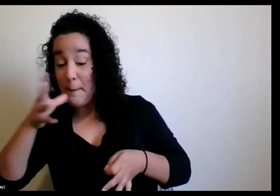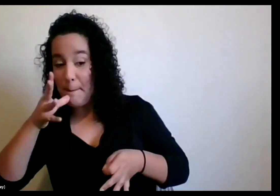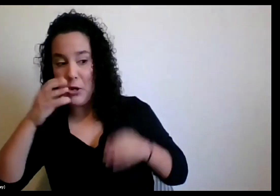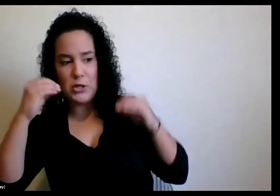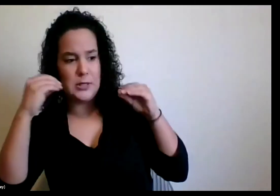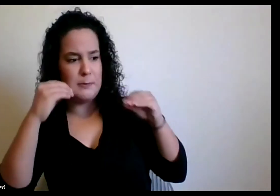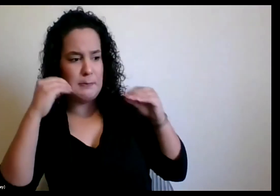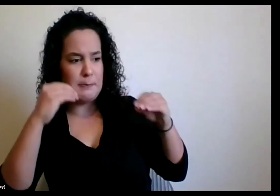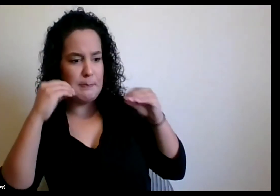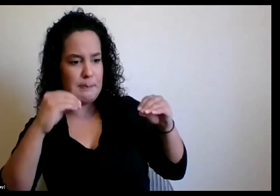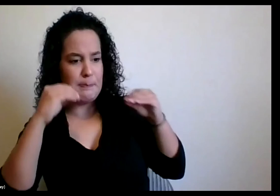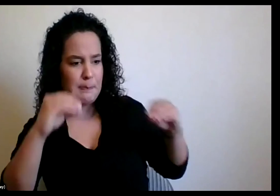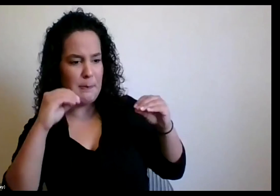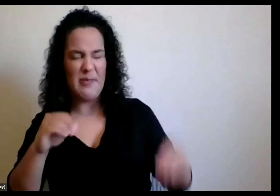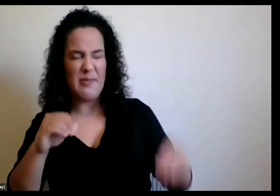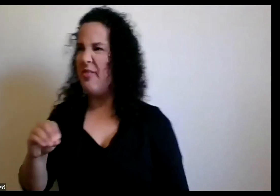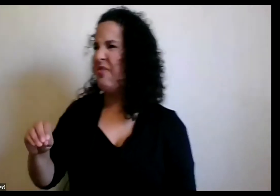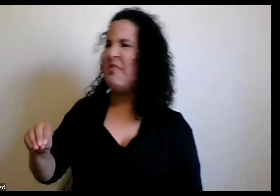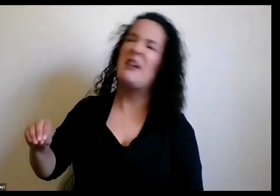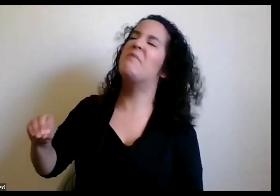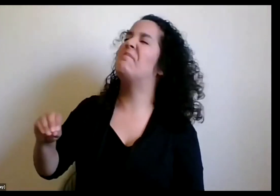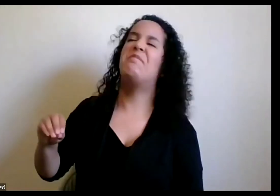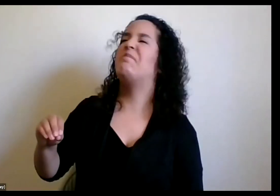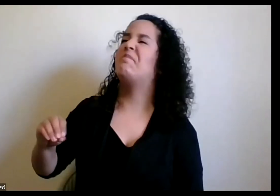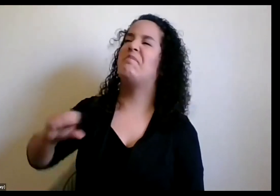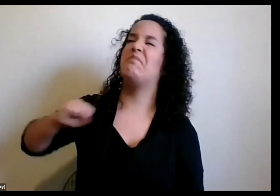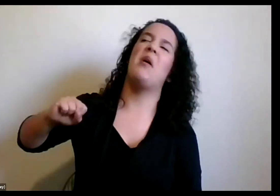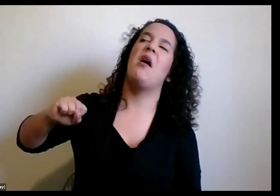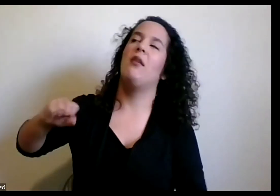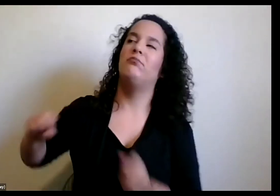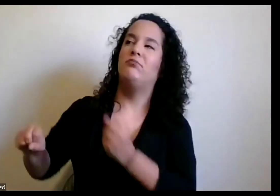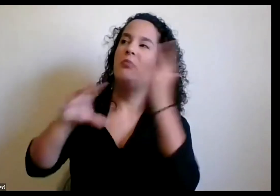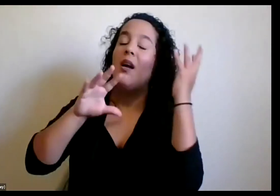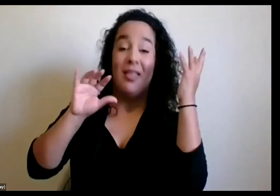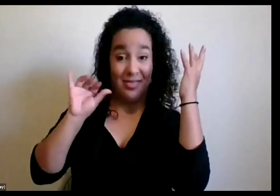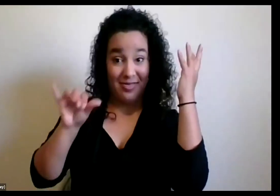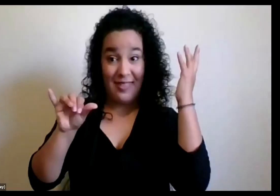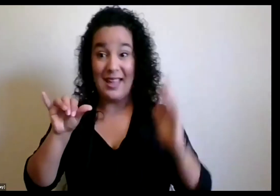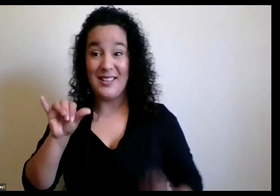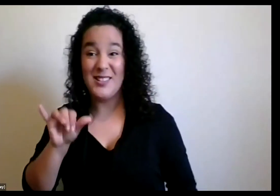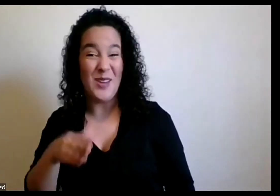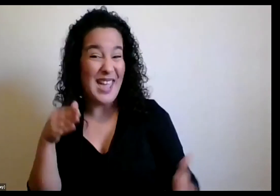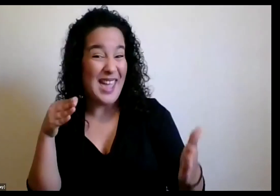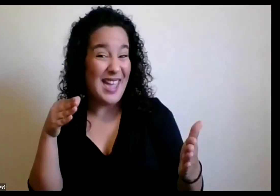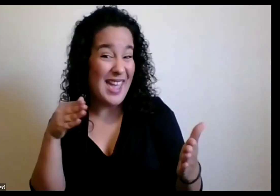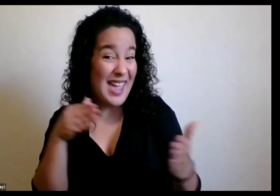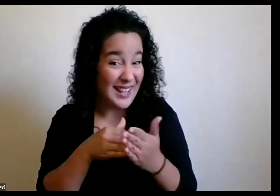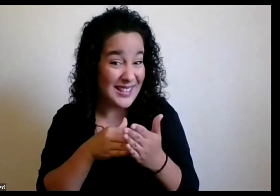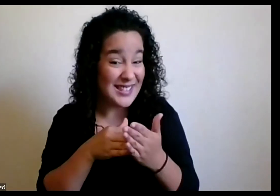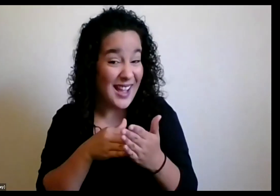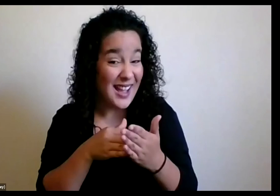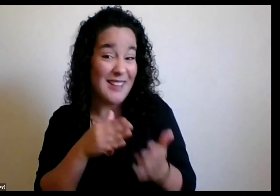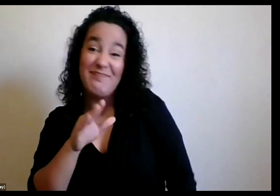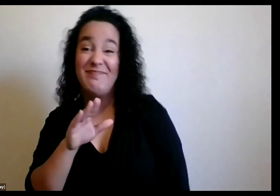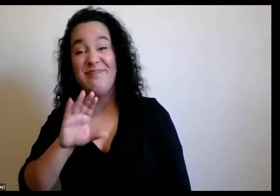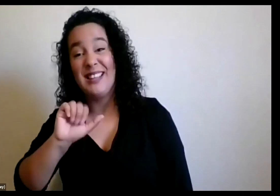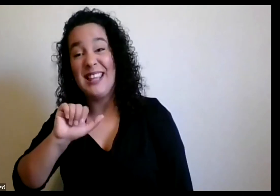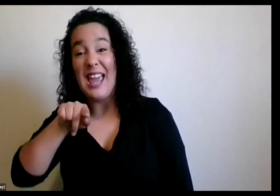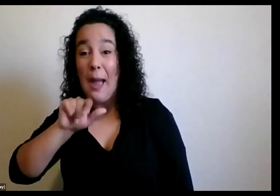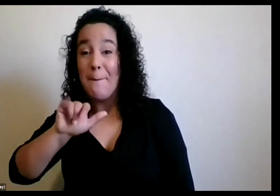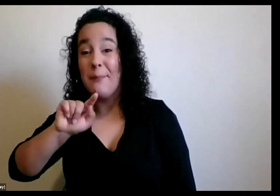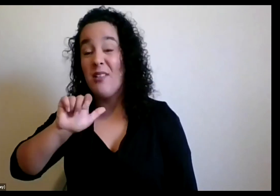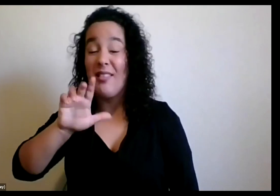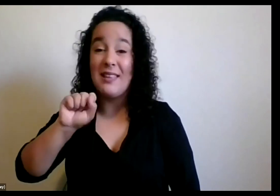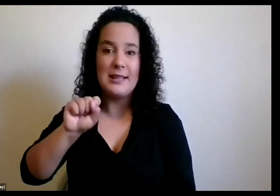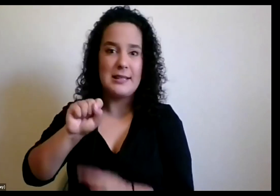window. That doesn't mean that they're anti-capitalist. I think there's still a little bit capitalist in there, but a controlled form of capitalism would